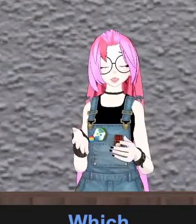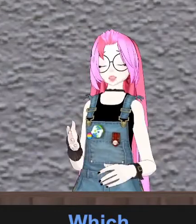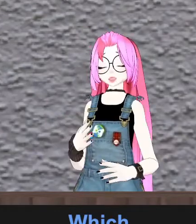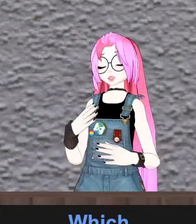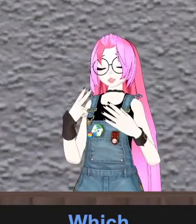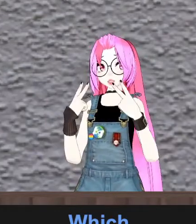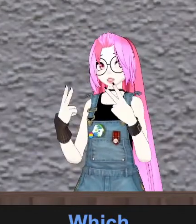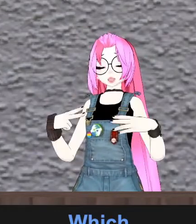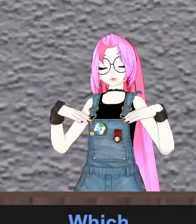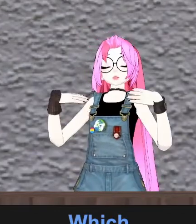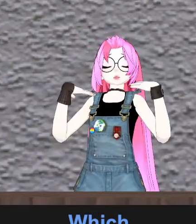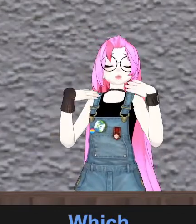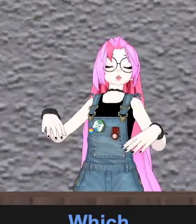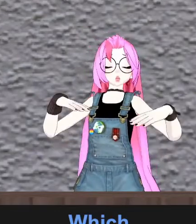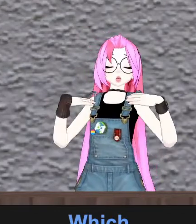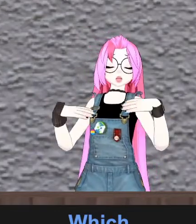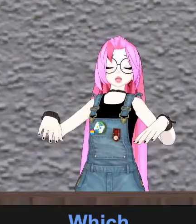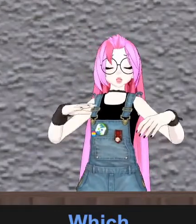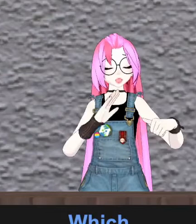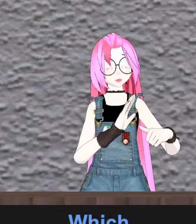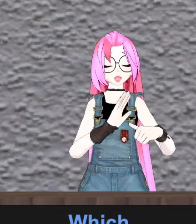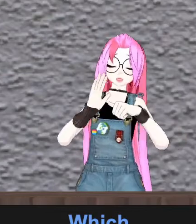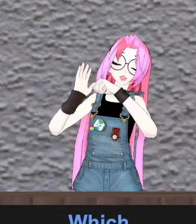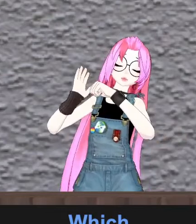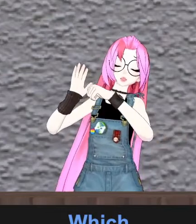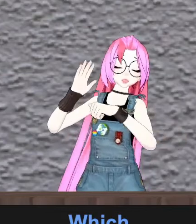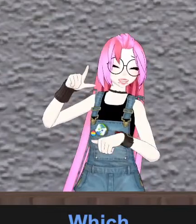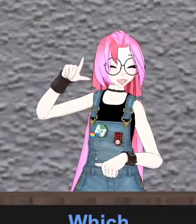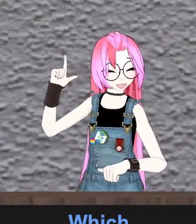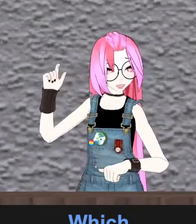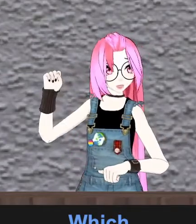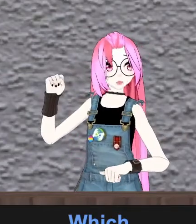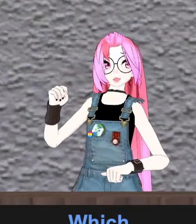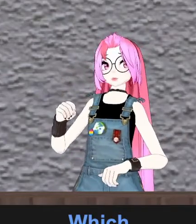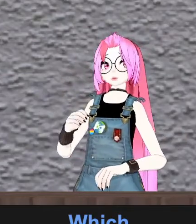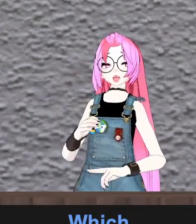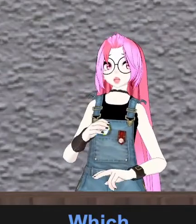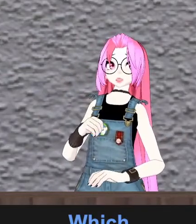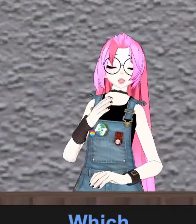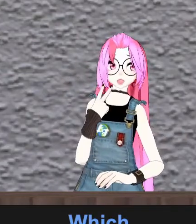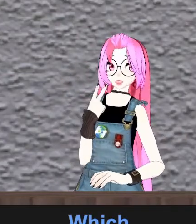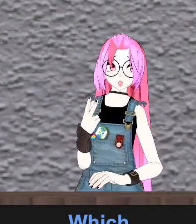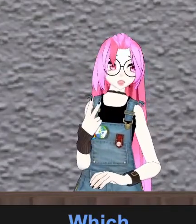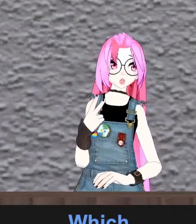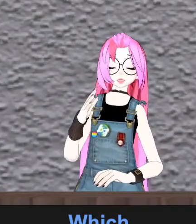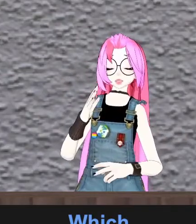Like, it's like you see that, you're like, whoa, like that's impressive, like Gallaudet. So if you look like